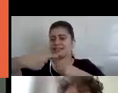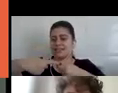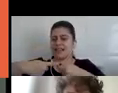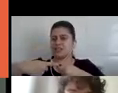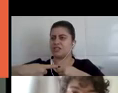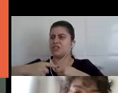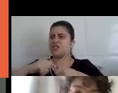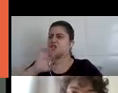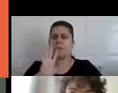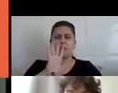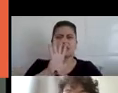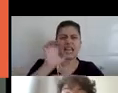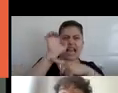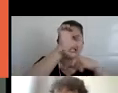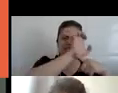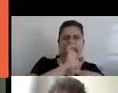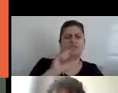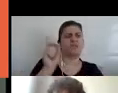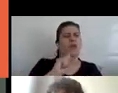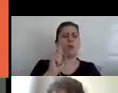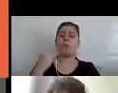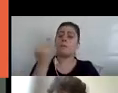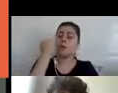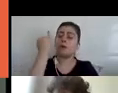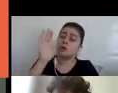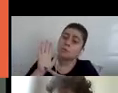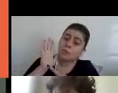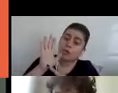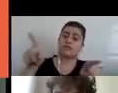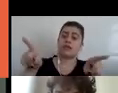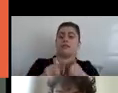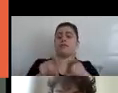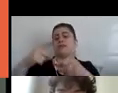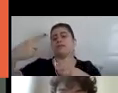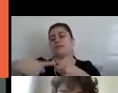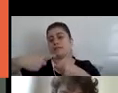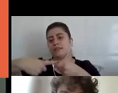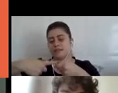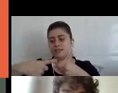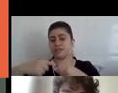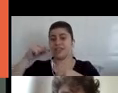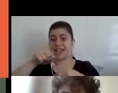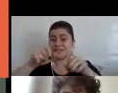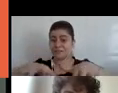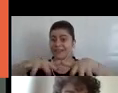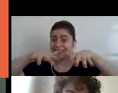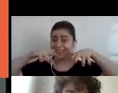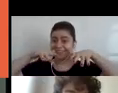food system plenary session was the unique moment in which we asked